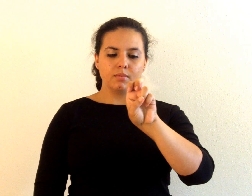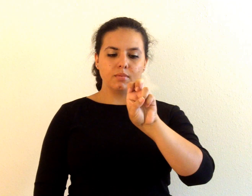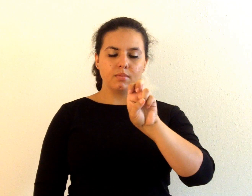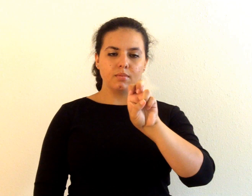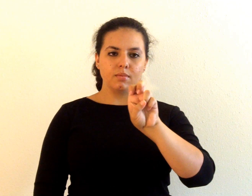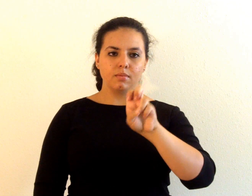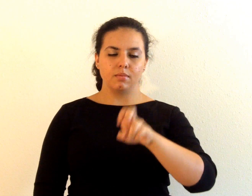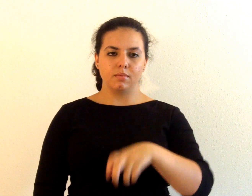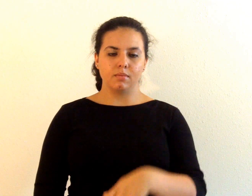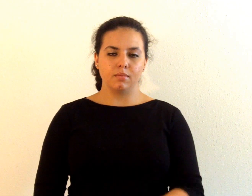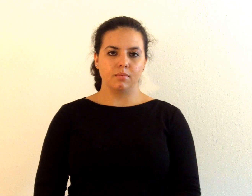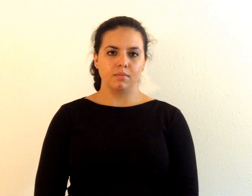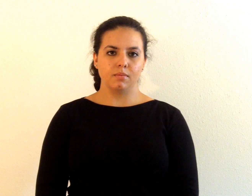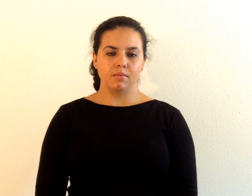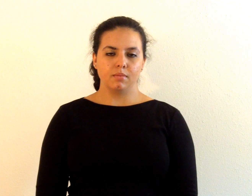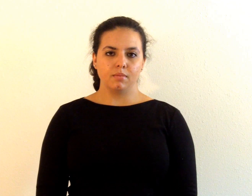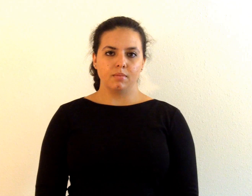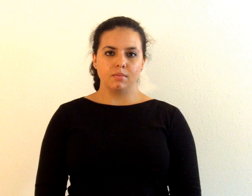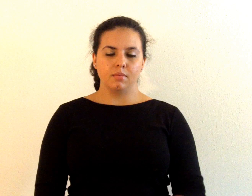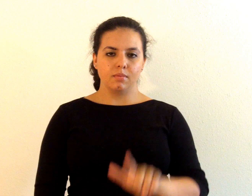same thing happens with love.